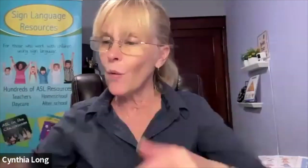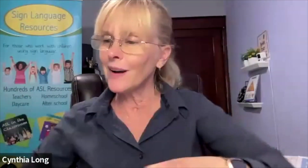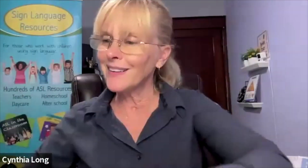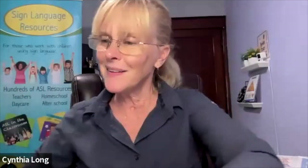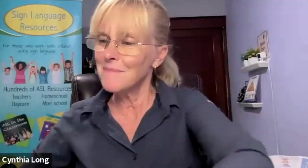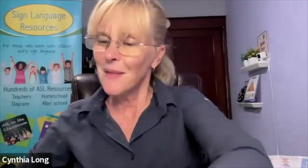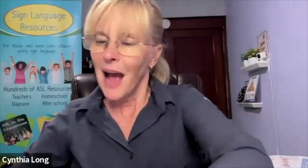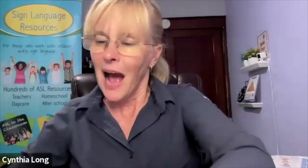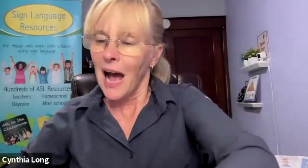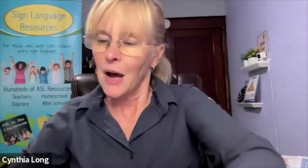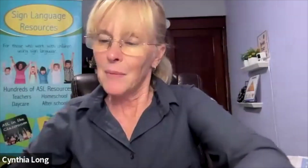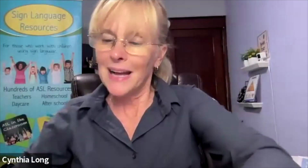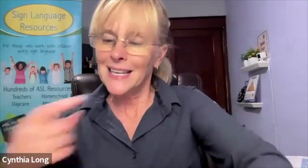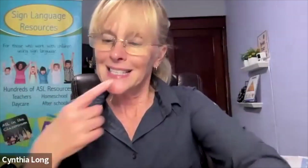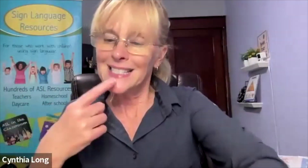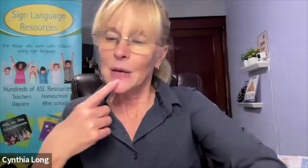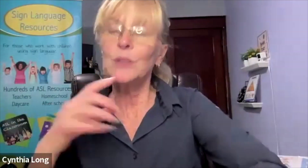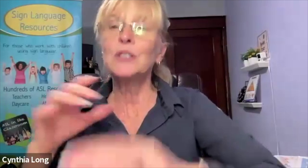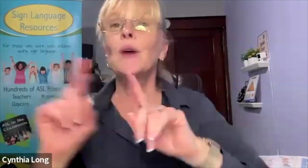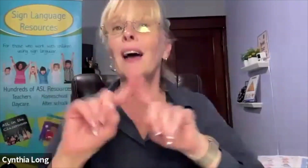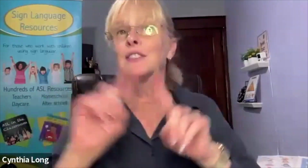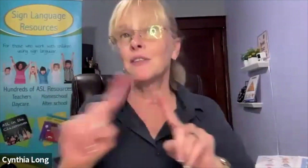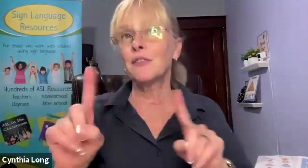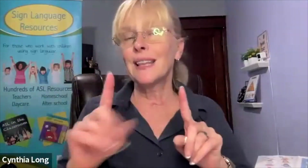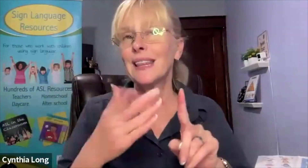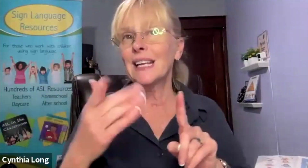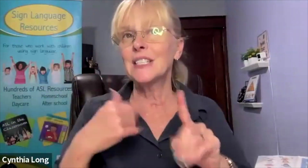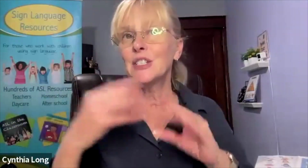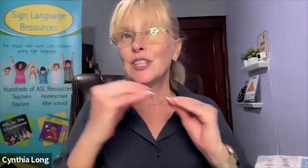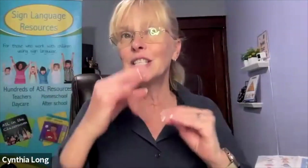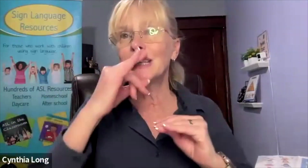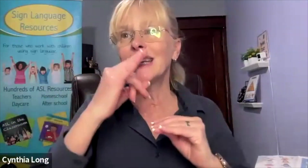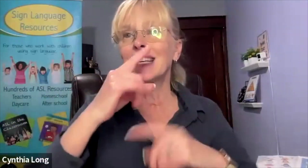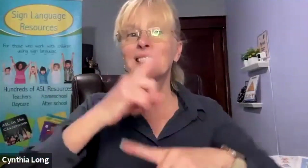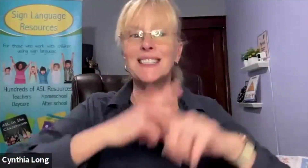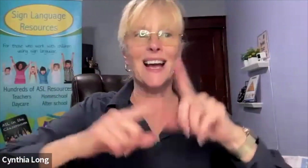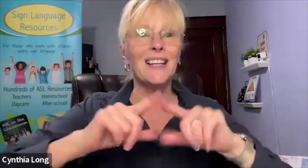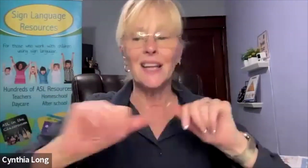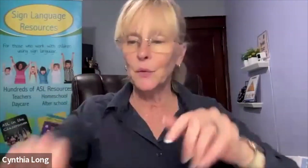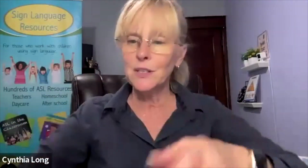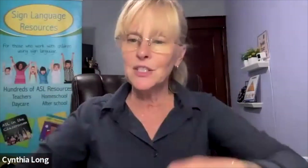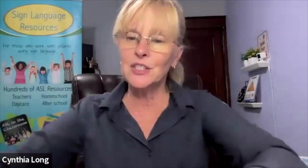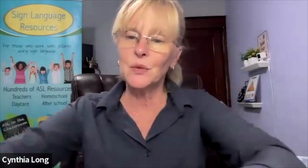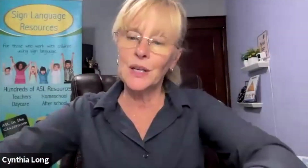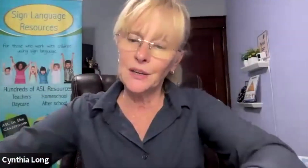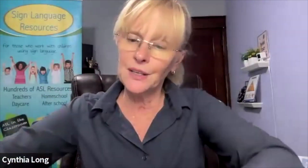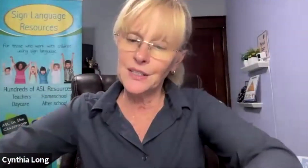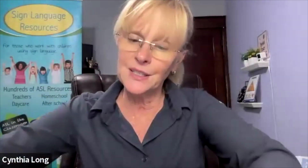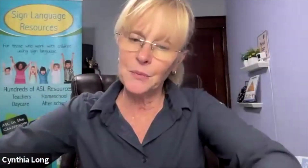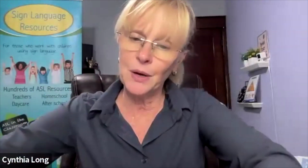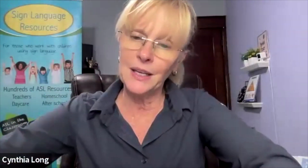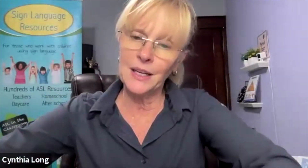on. As I said, we do have different things to teach the kids sign language. So here is some right here.